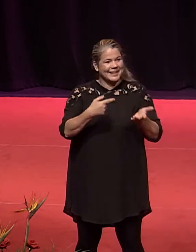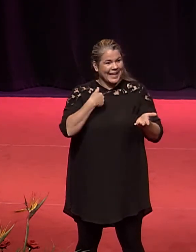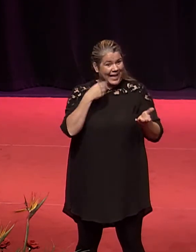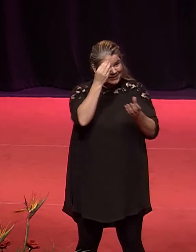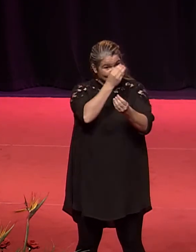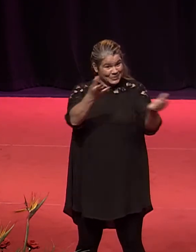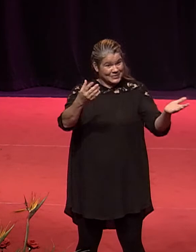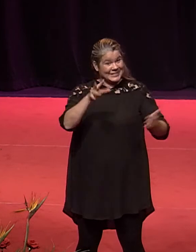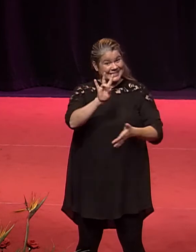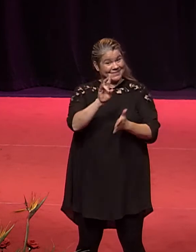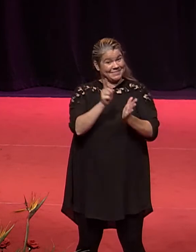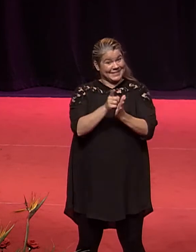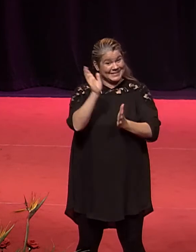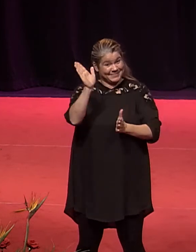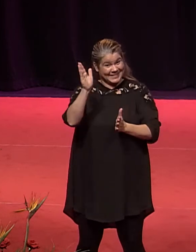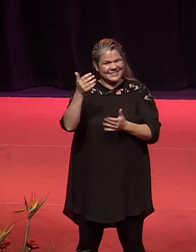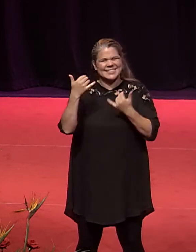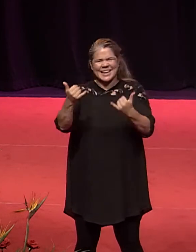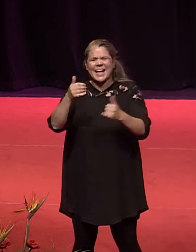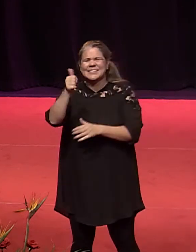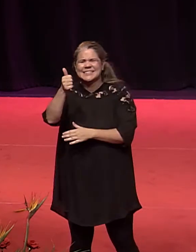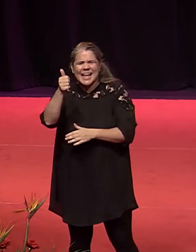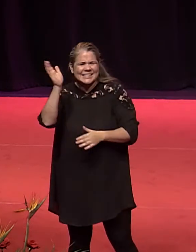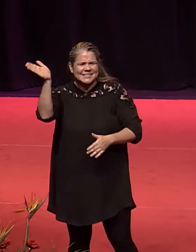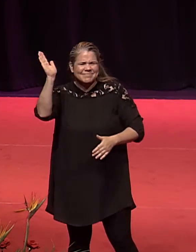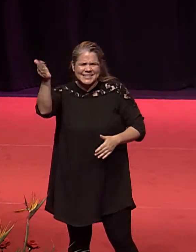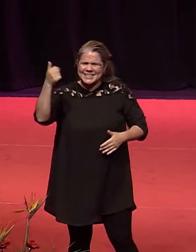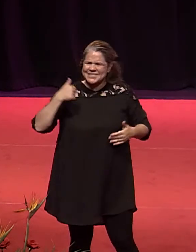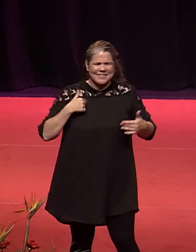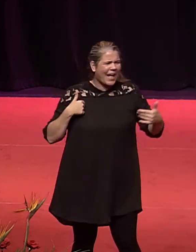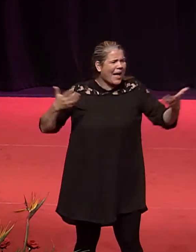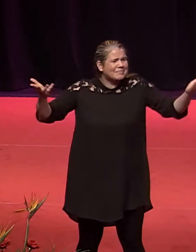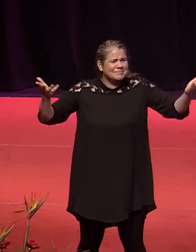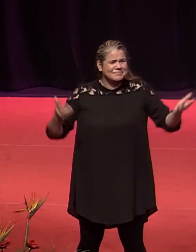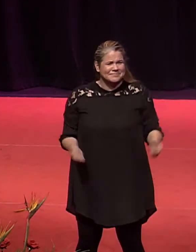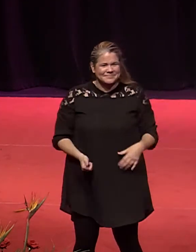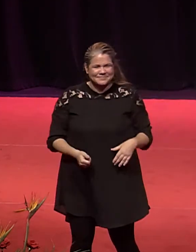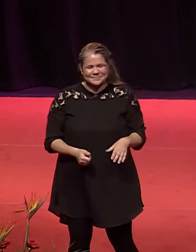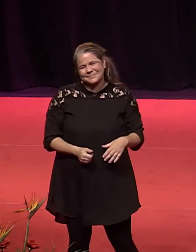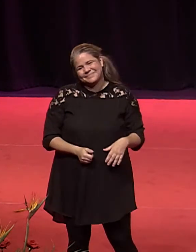going to talk for 7 minutes, and I talked for 10, and I totally got away with it.